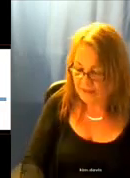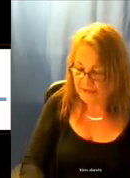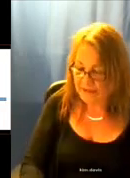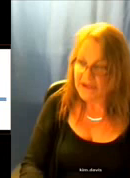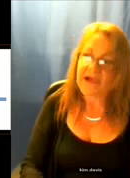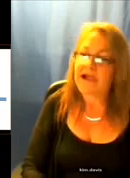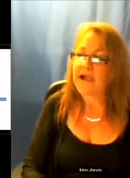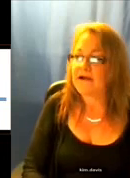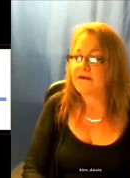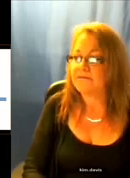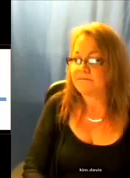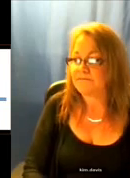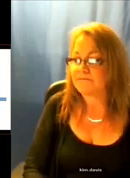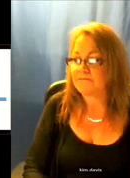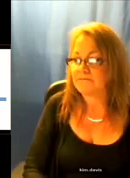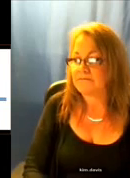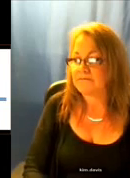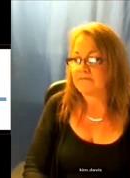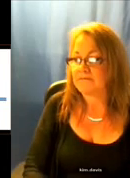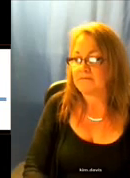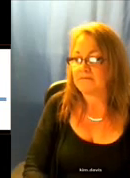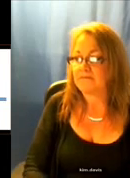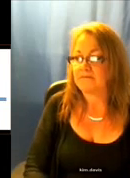or Section 8.